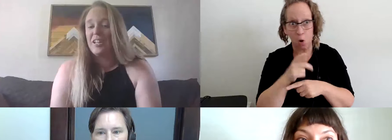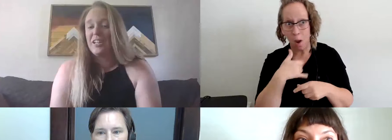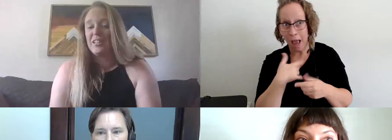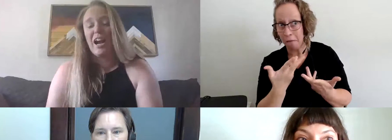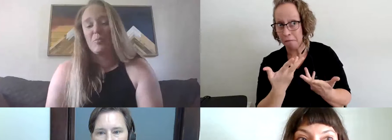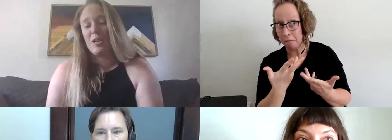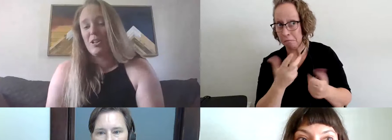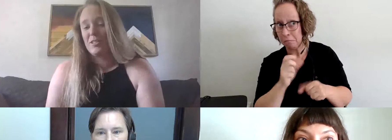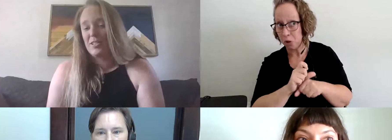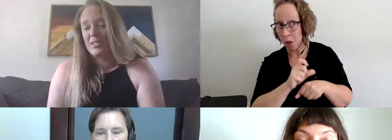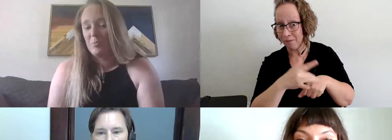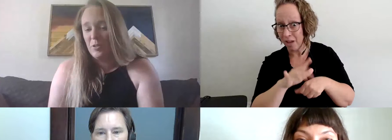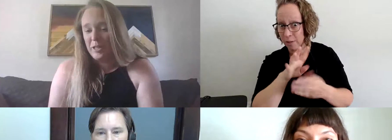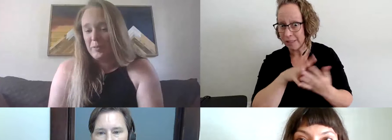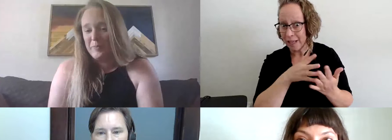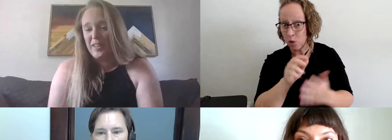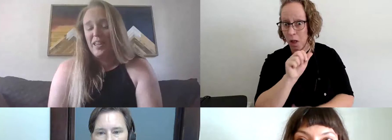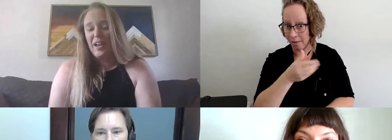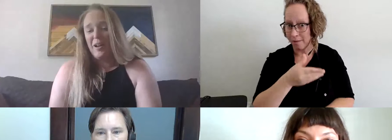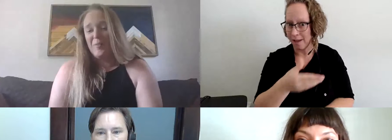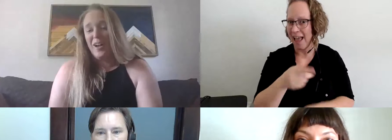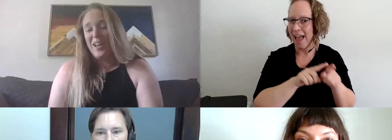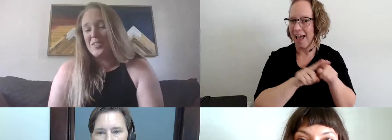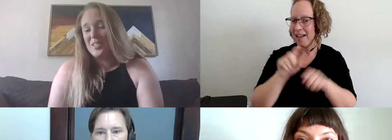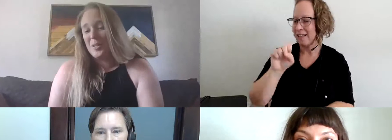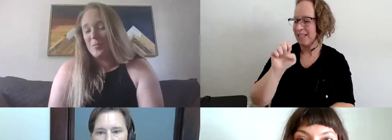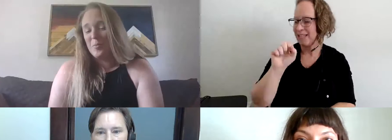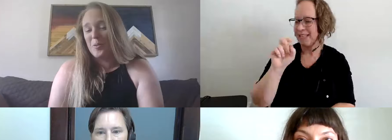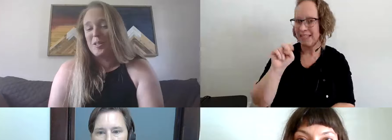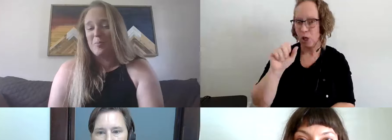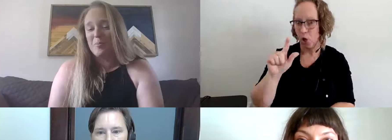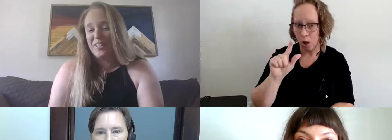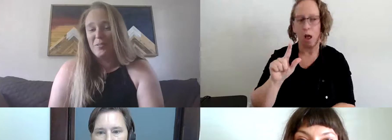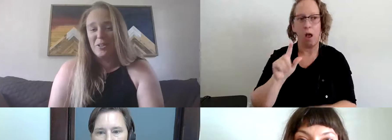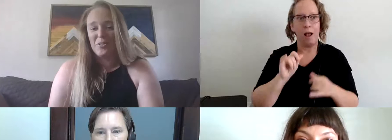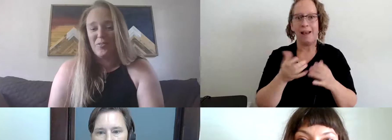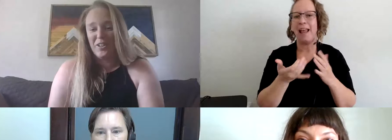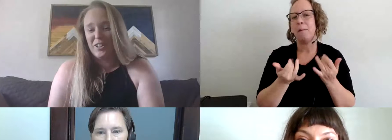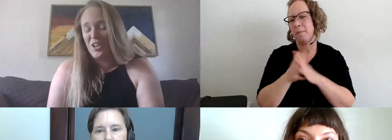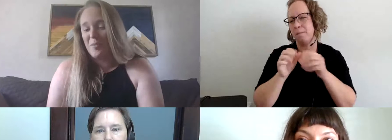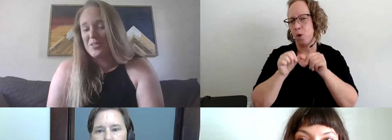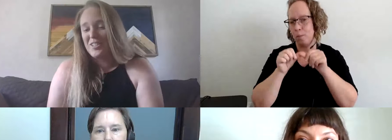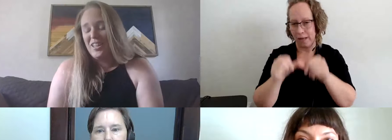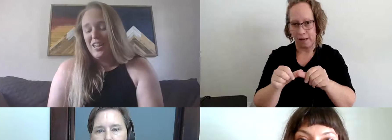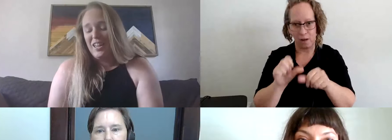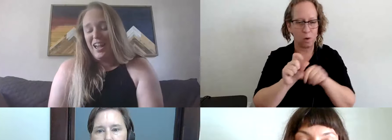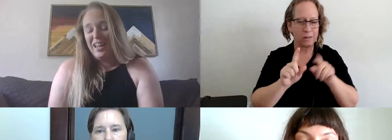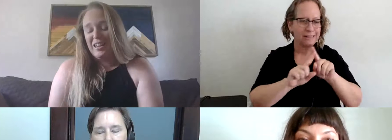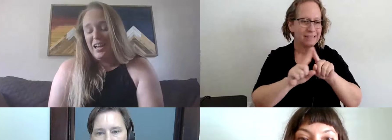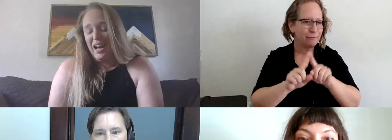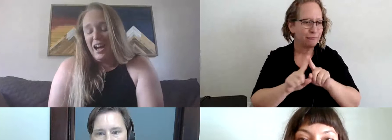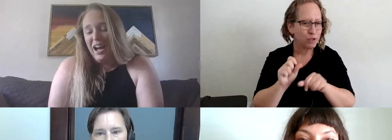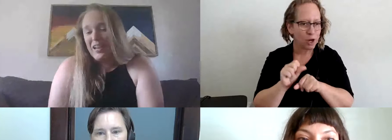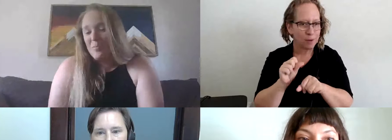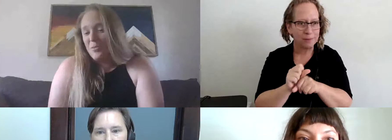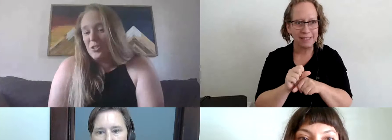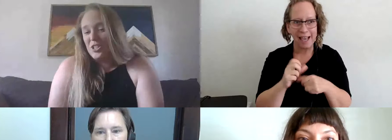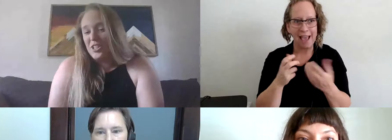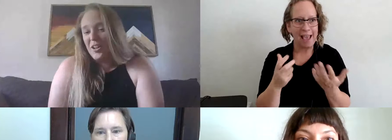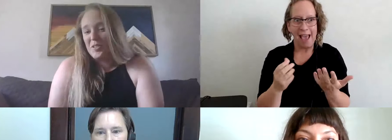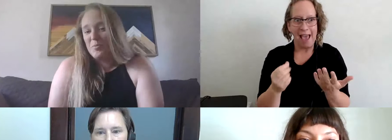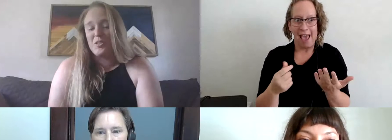hiring authority, they hired me on as a seasonal employee. I have since become a permanent employee and worked through various jobs. And